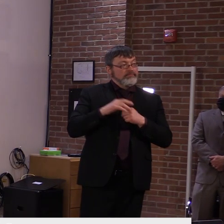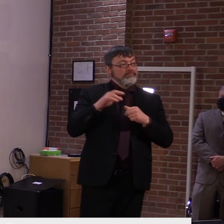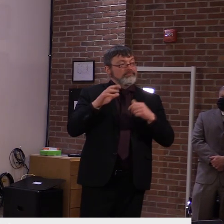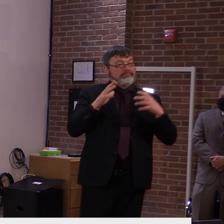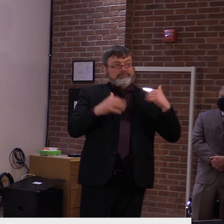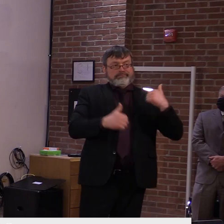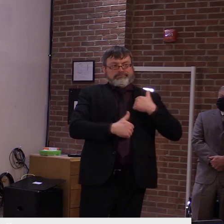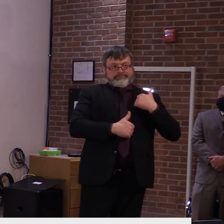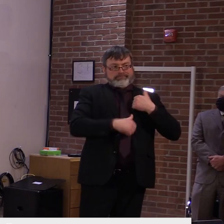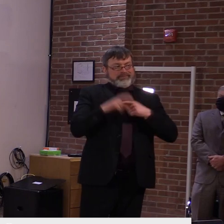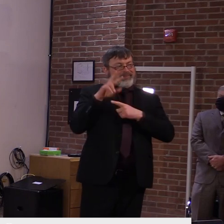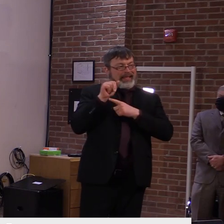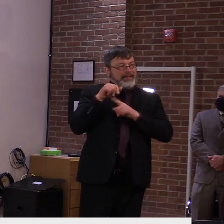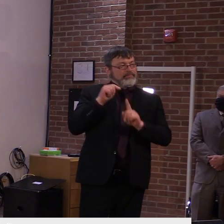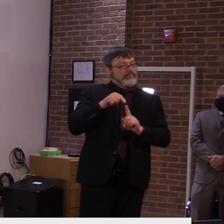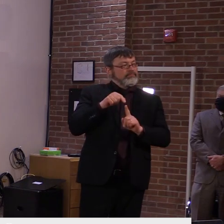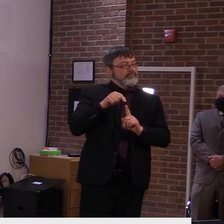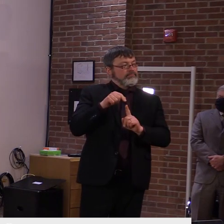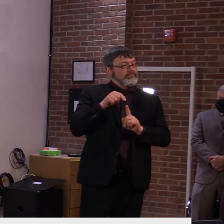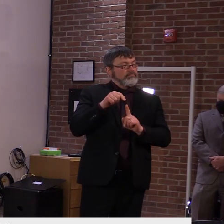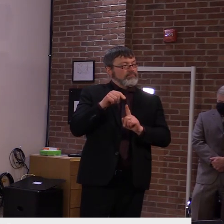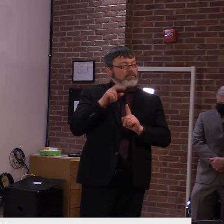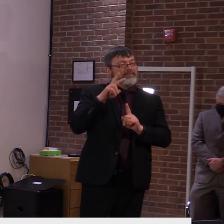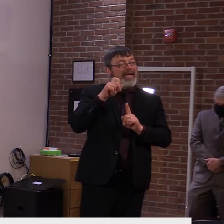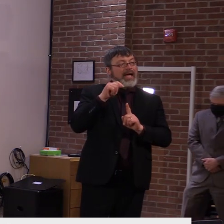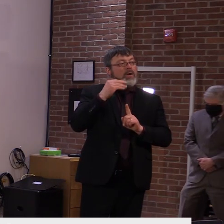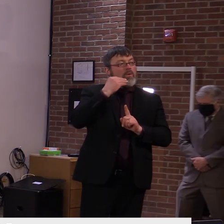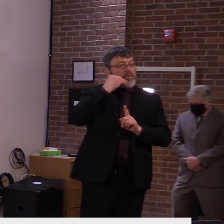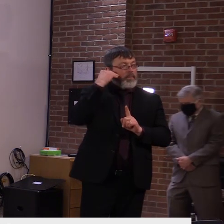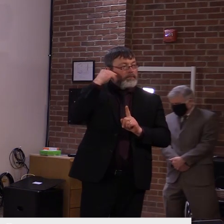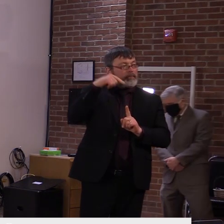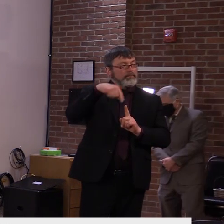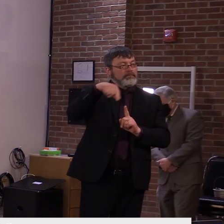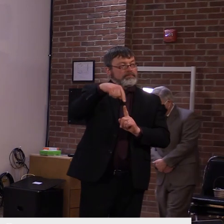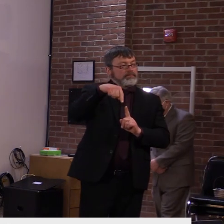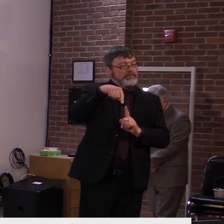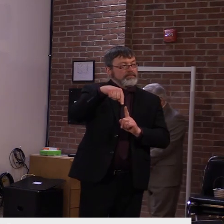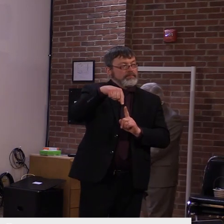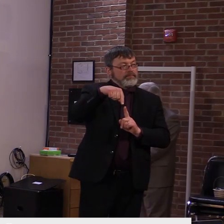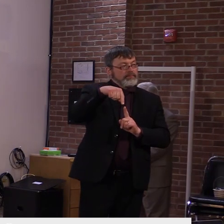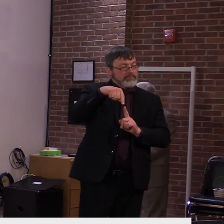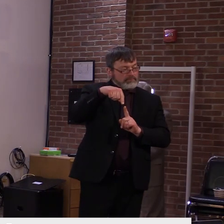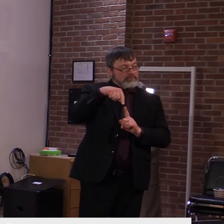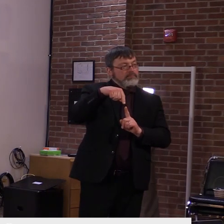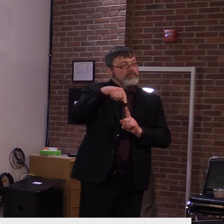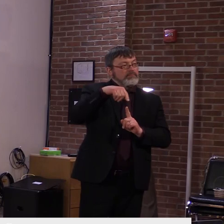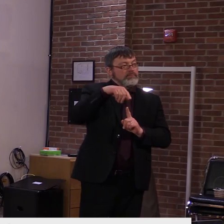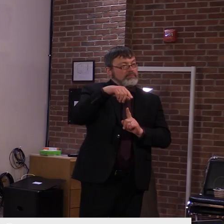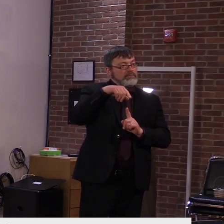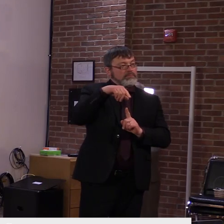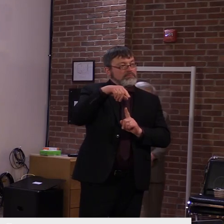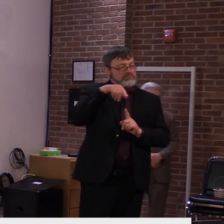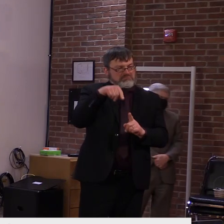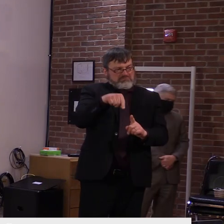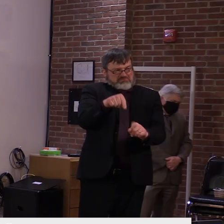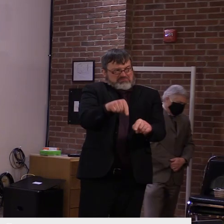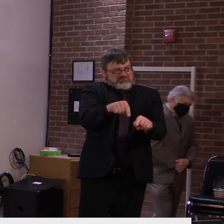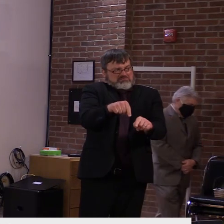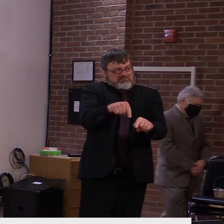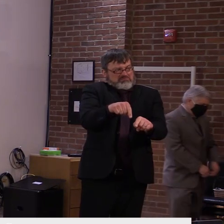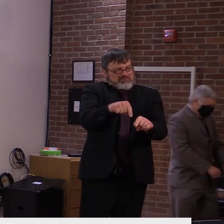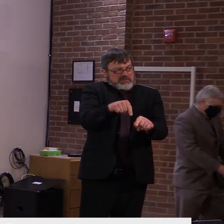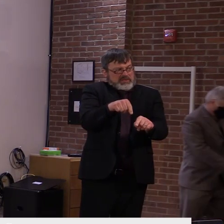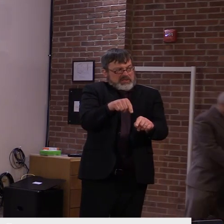week, the Banner reported that 60% of all employees and only 39% of direct care staff at the Vermont Veterans Home had